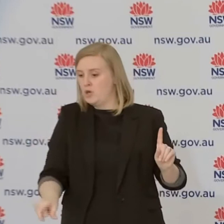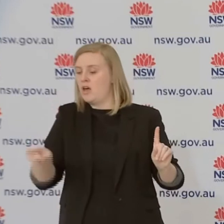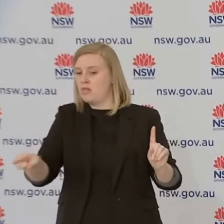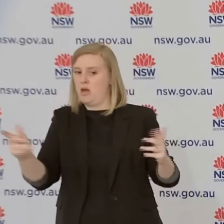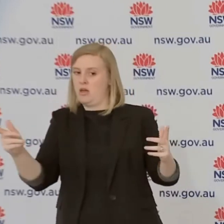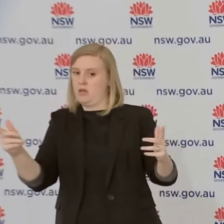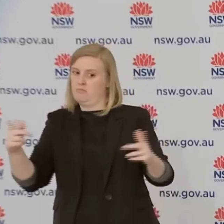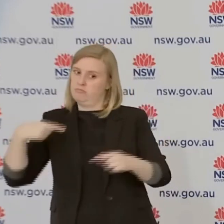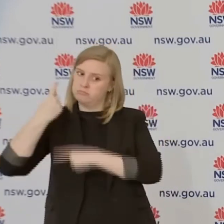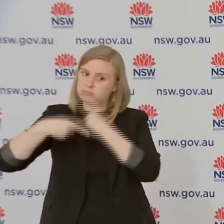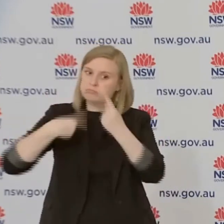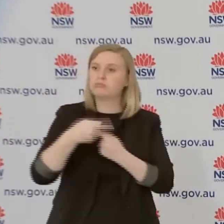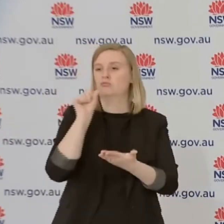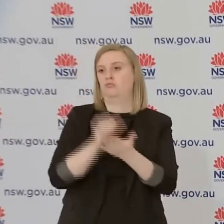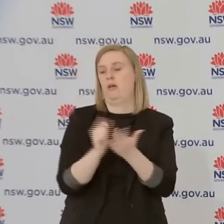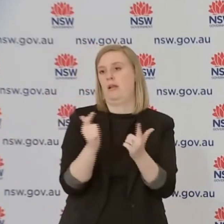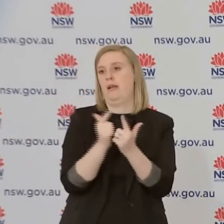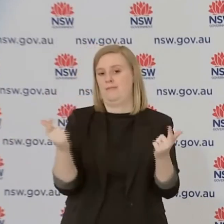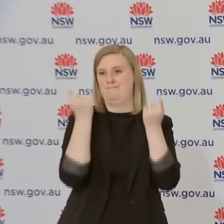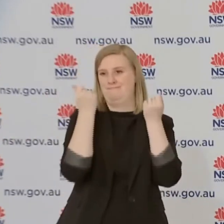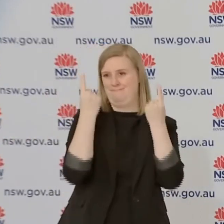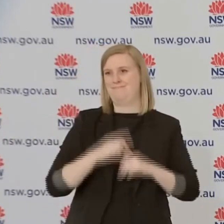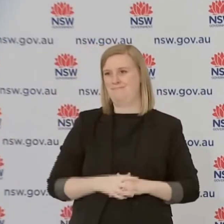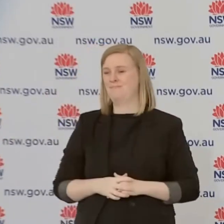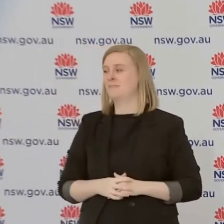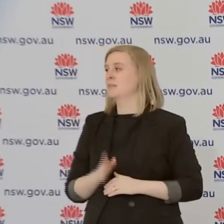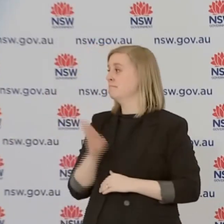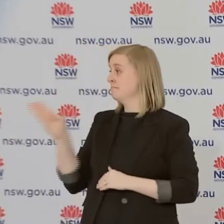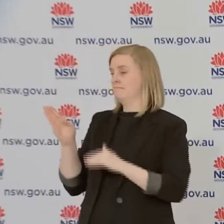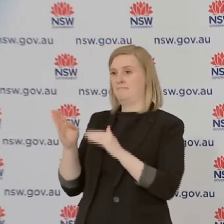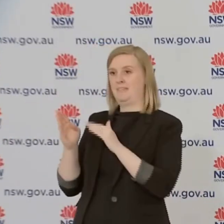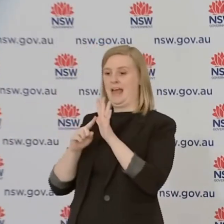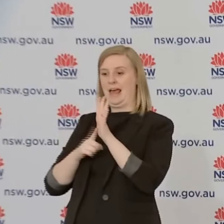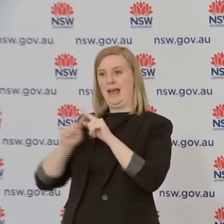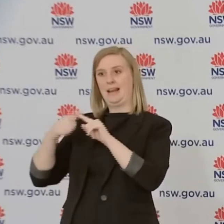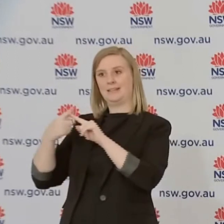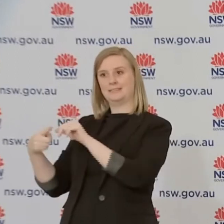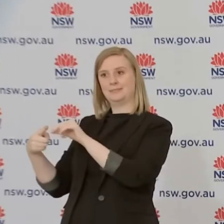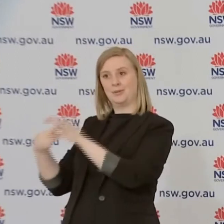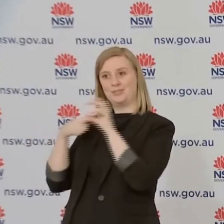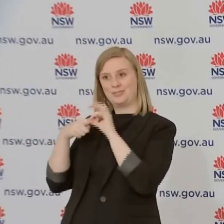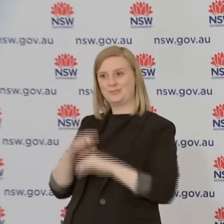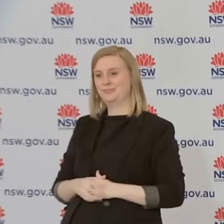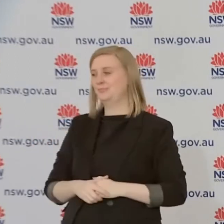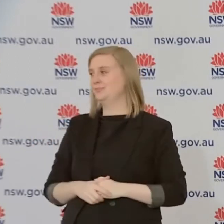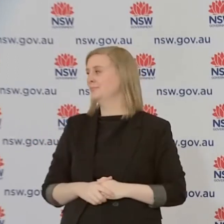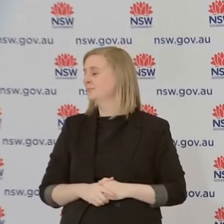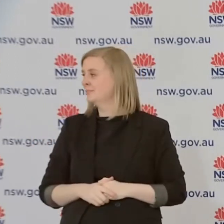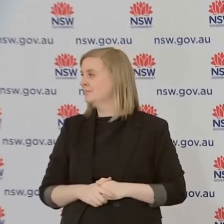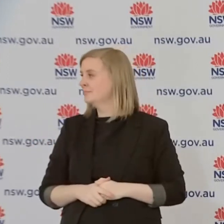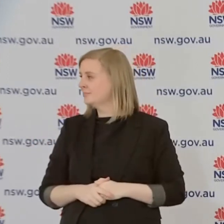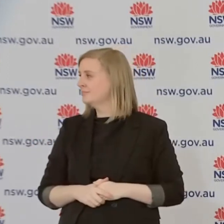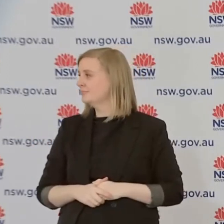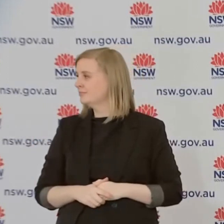Sorry, Alex. Sorry, and then Ash, and then I'm finished. Alex. Some chronically ill patients, cancer patients, getting